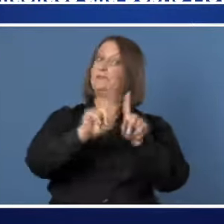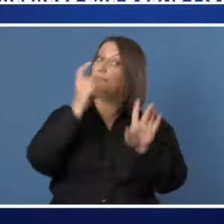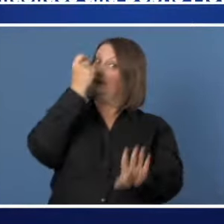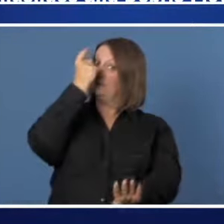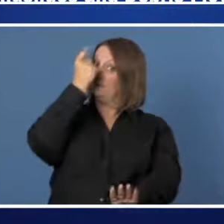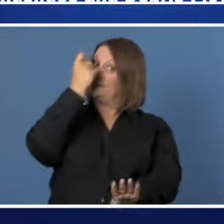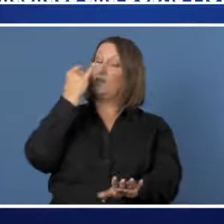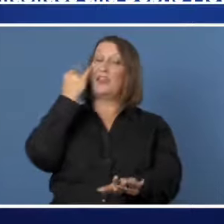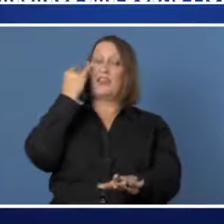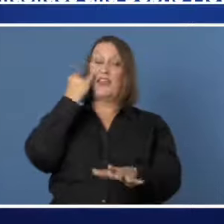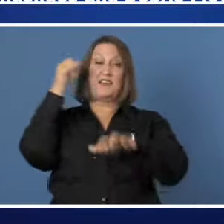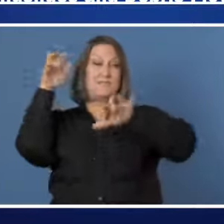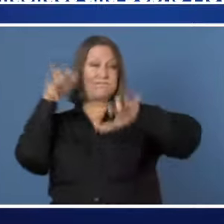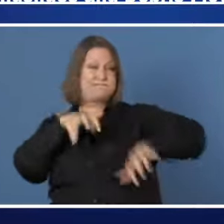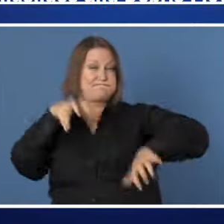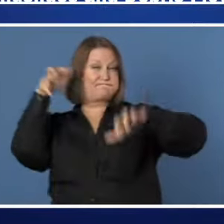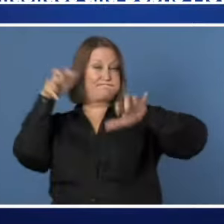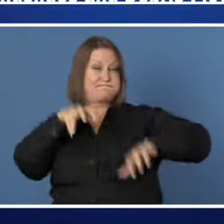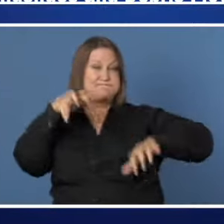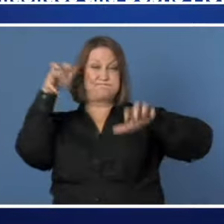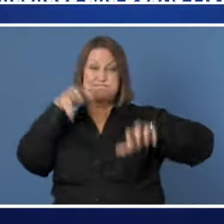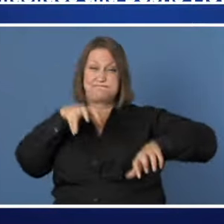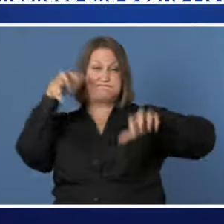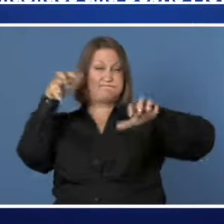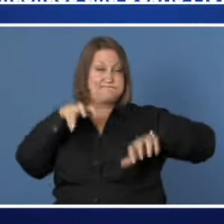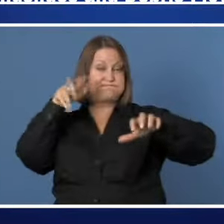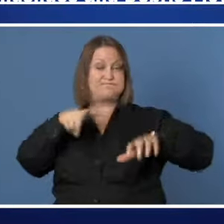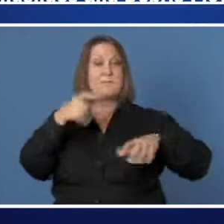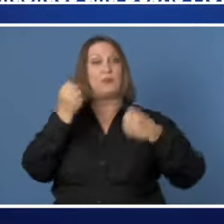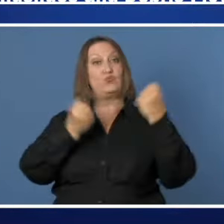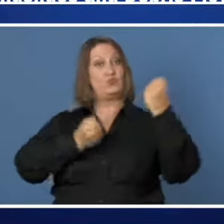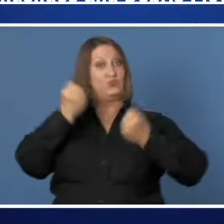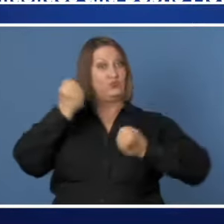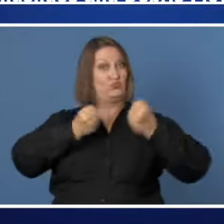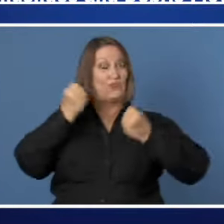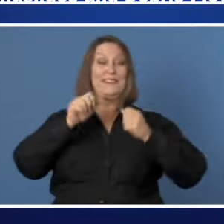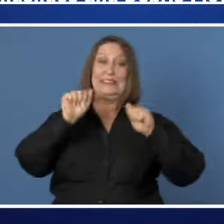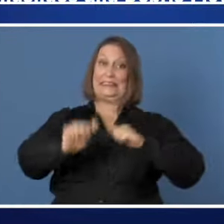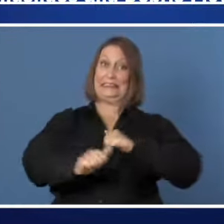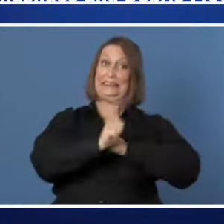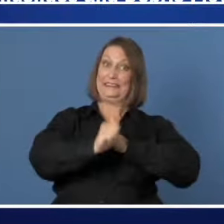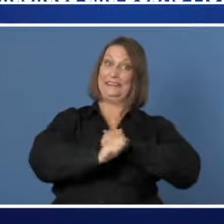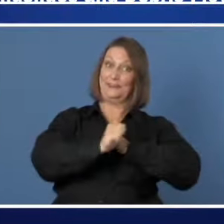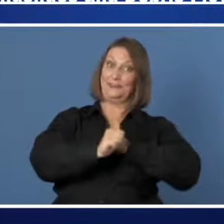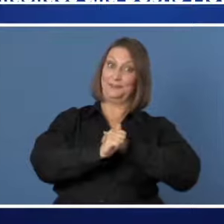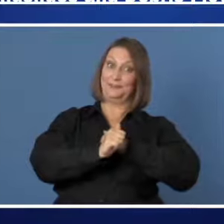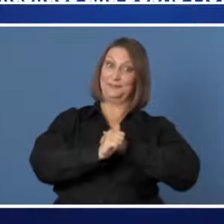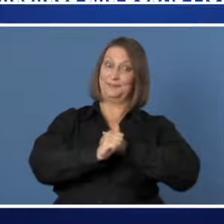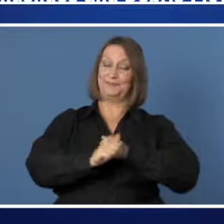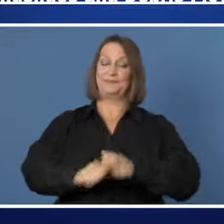Remember that driving during an intense storm can be hazardous.